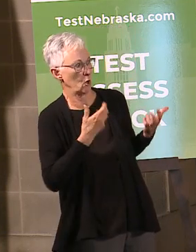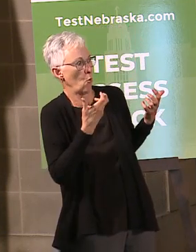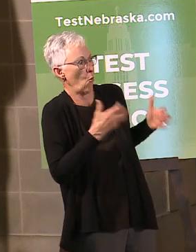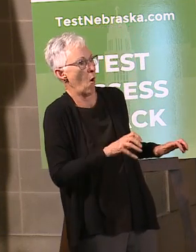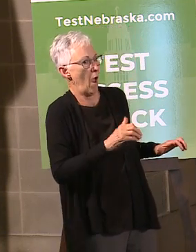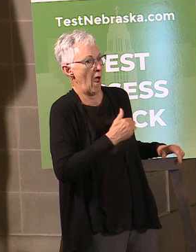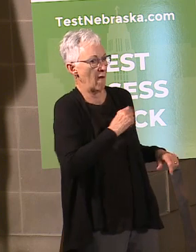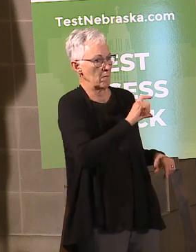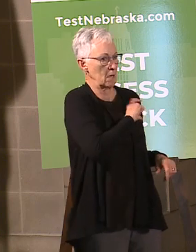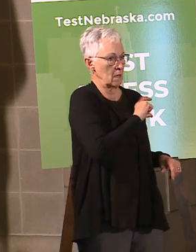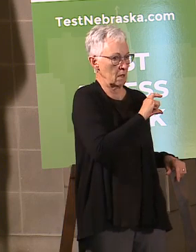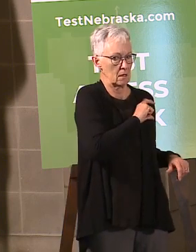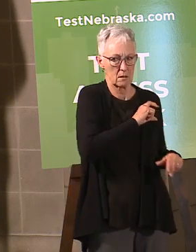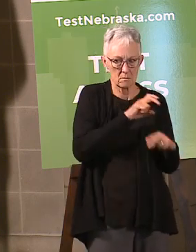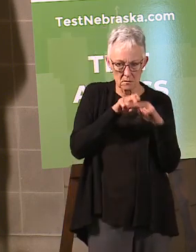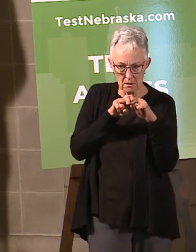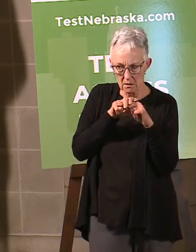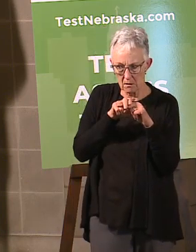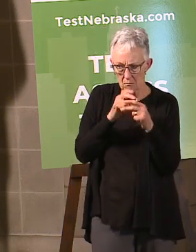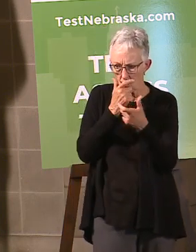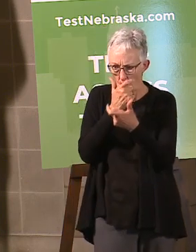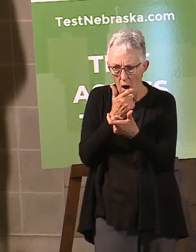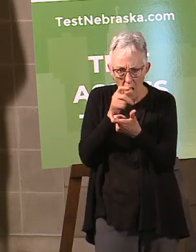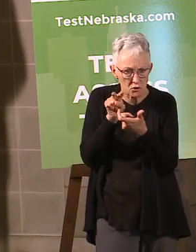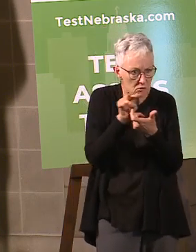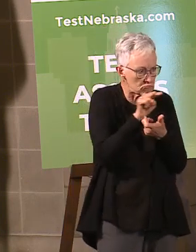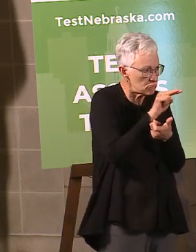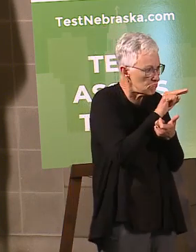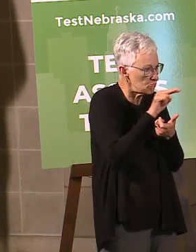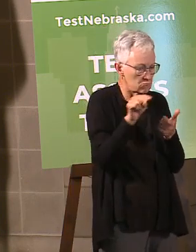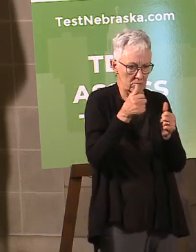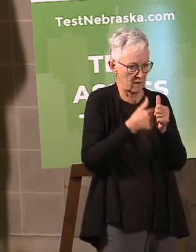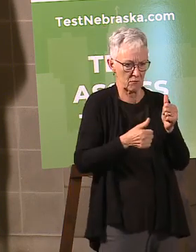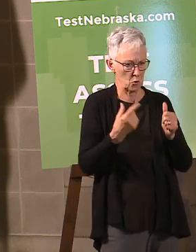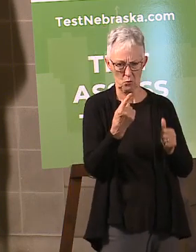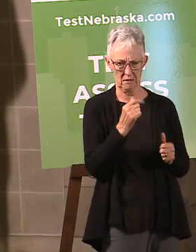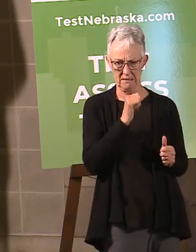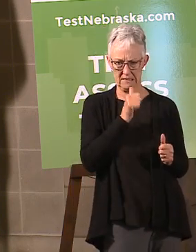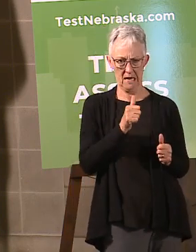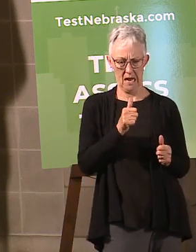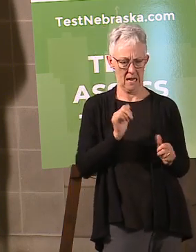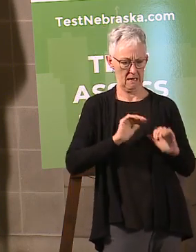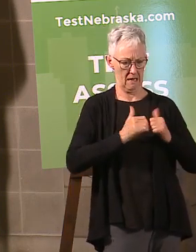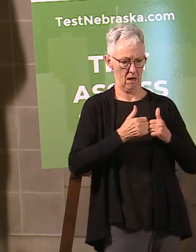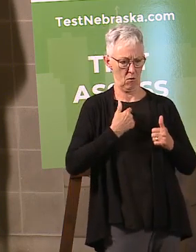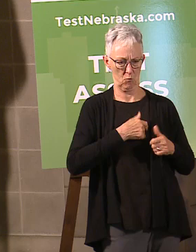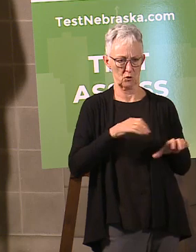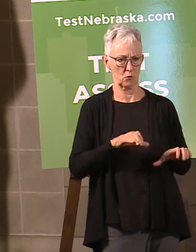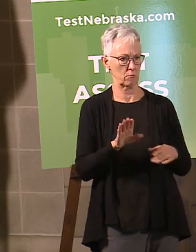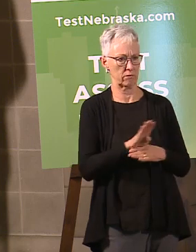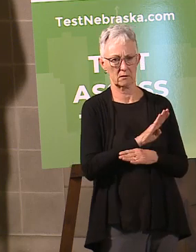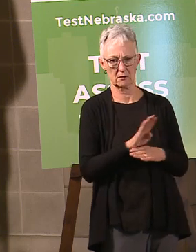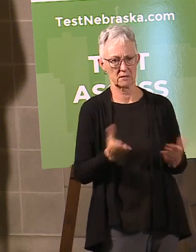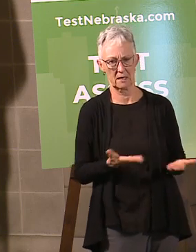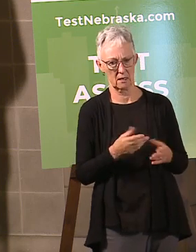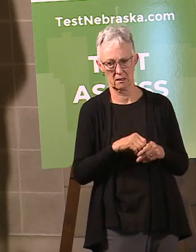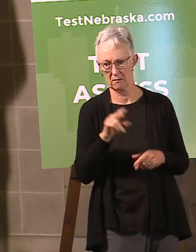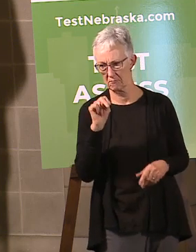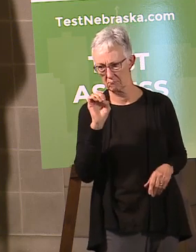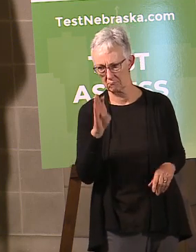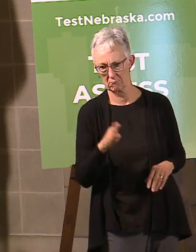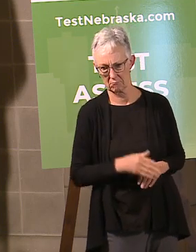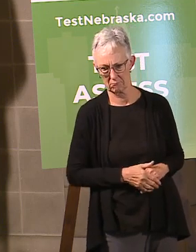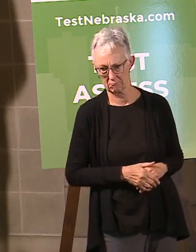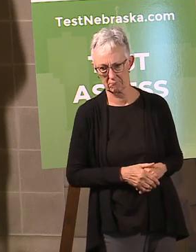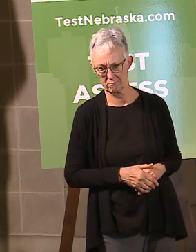and the police don't want to sit on everybody's doorstep and tell them what to do. That's not the way we do things here in this country. And Nebraskans have been asked to sacrifice